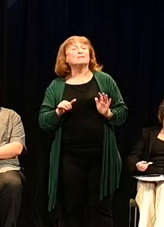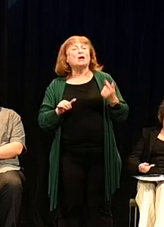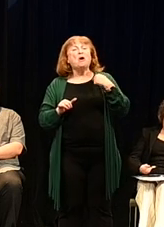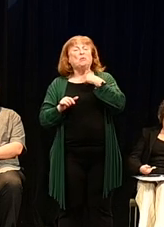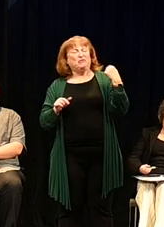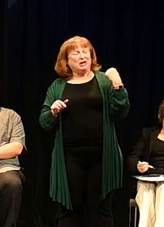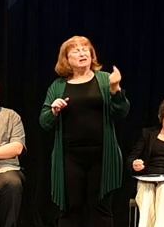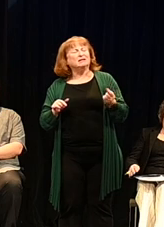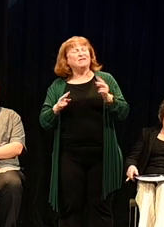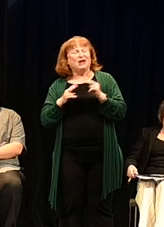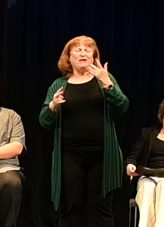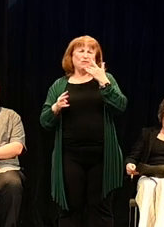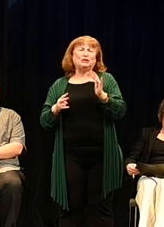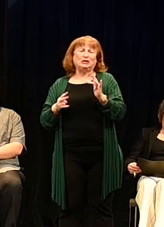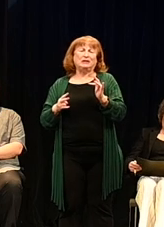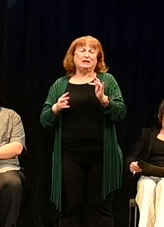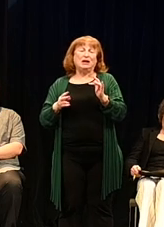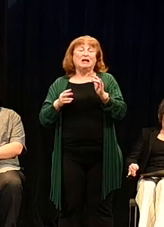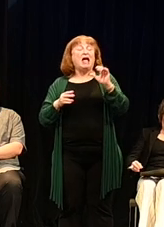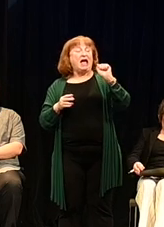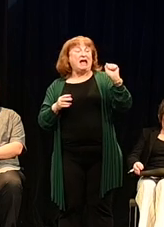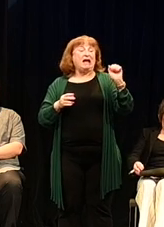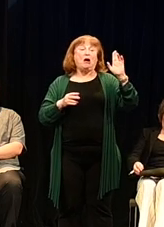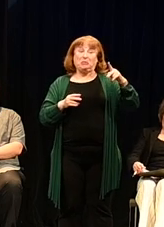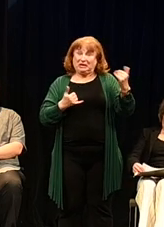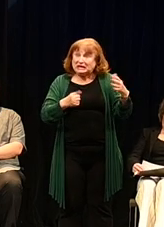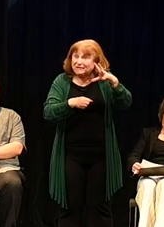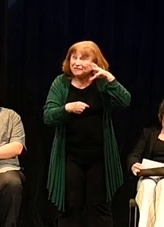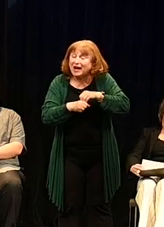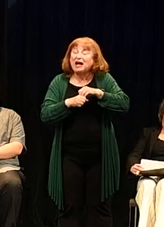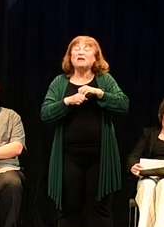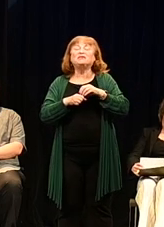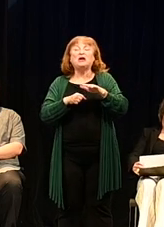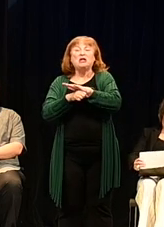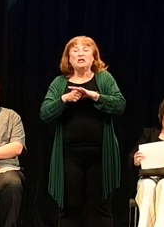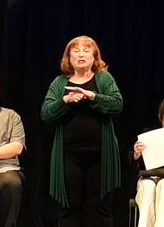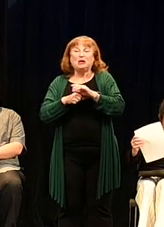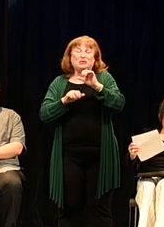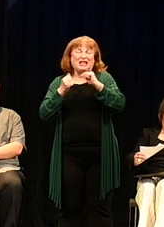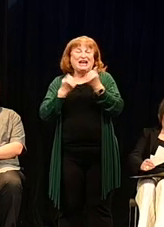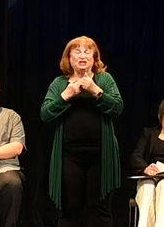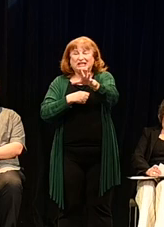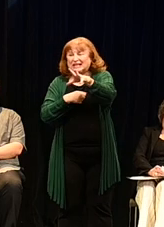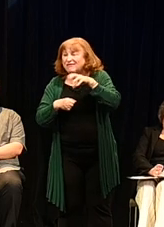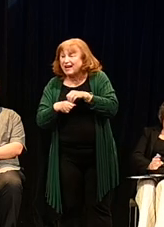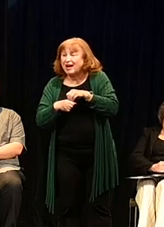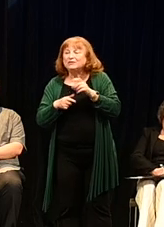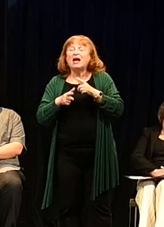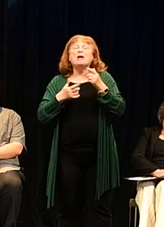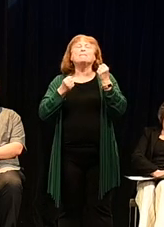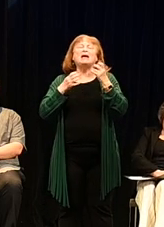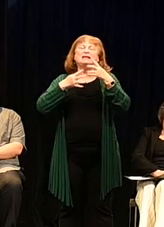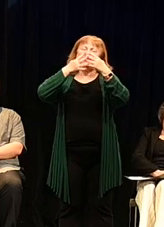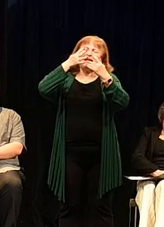And we've been very fortunate. We've had AARP very involved. We've had our local area agencies involved and many,